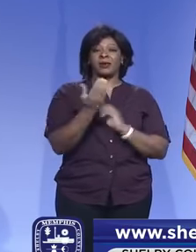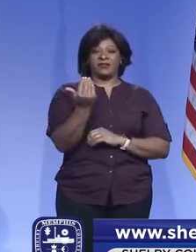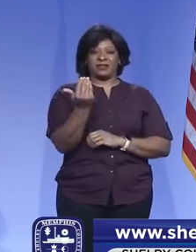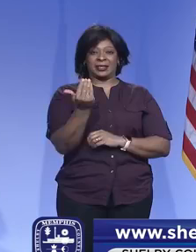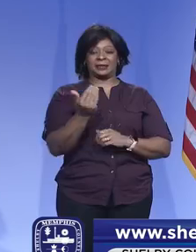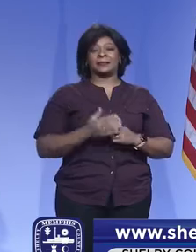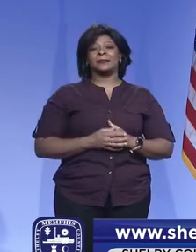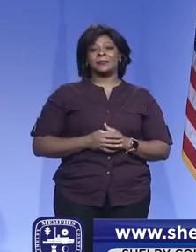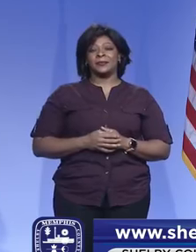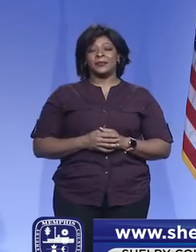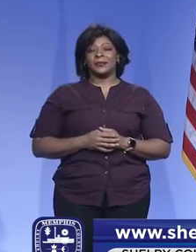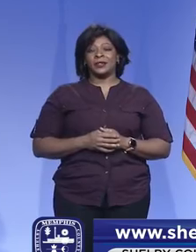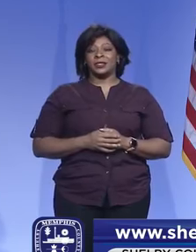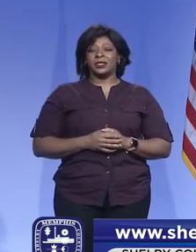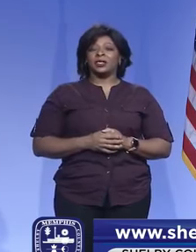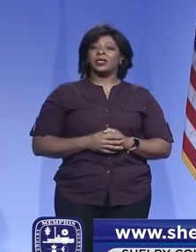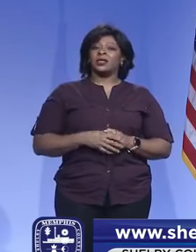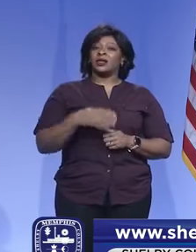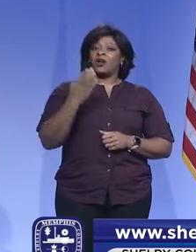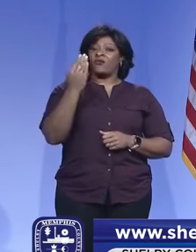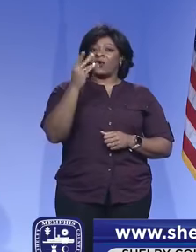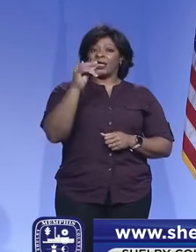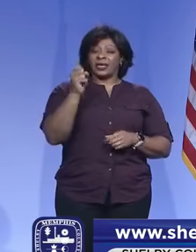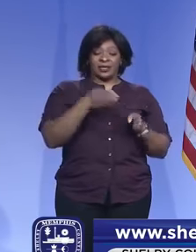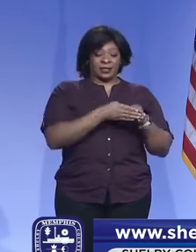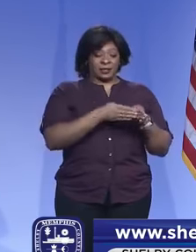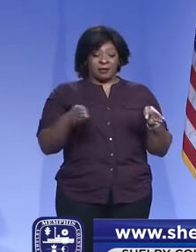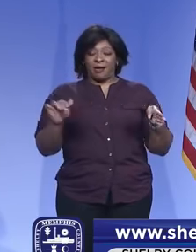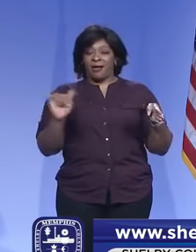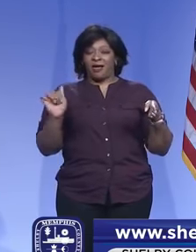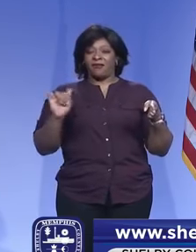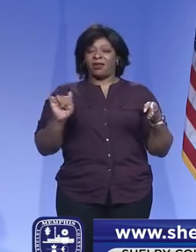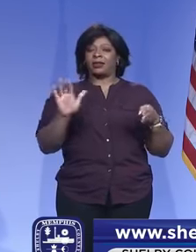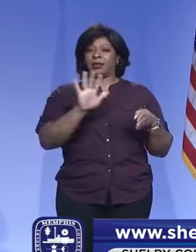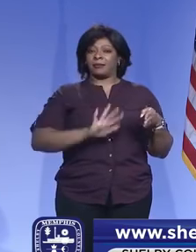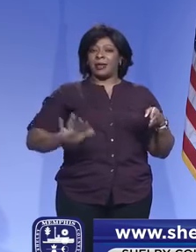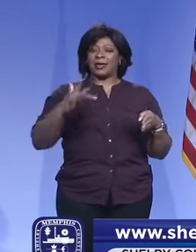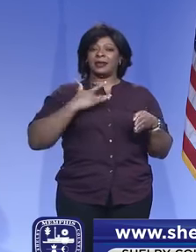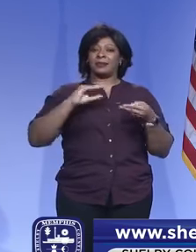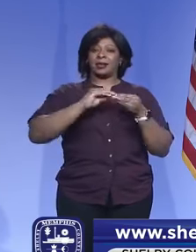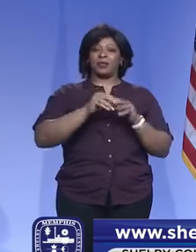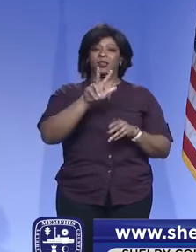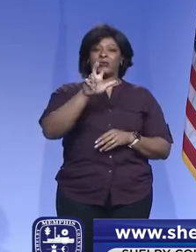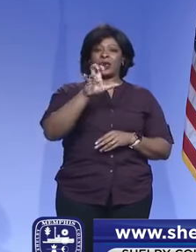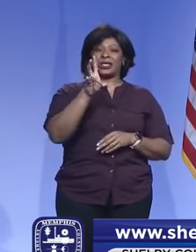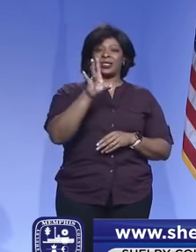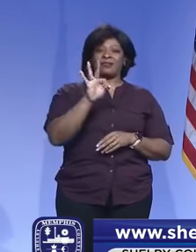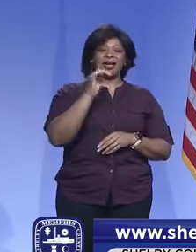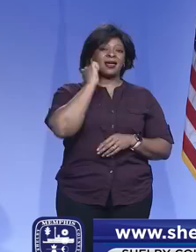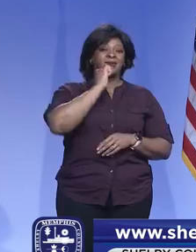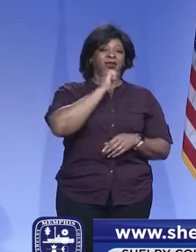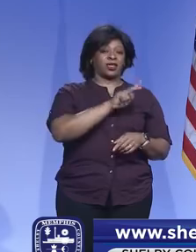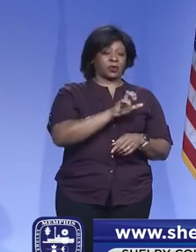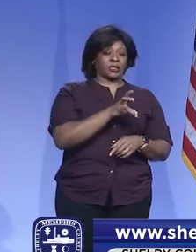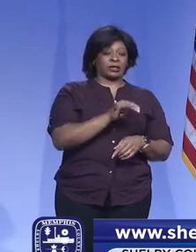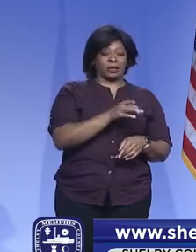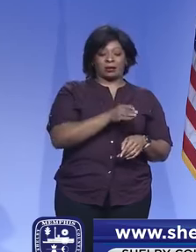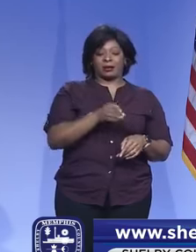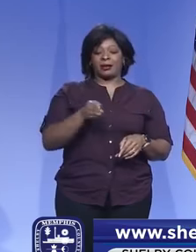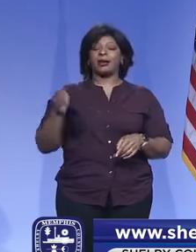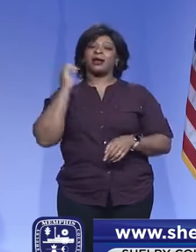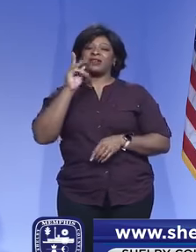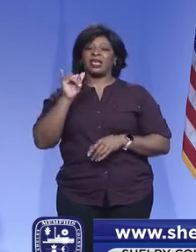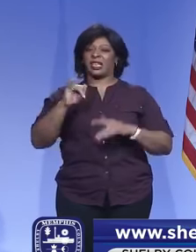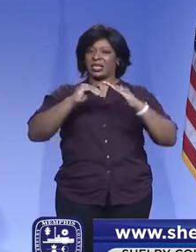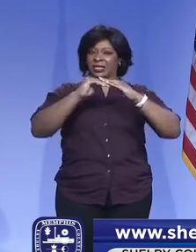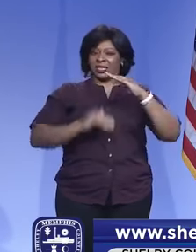15. For a 14-day average, we're running about 379 new cases per day. So again, that's less